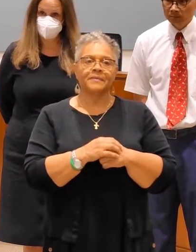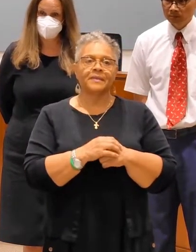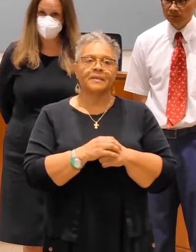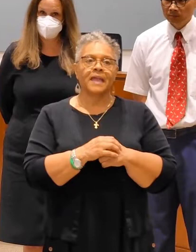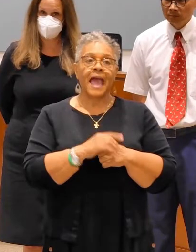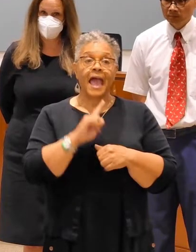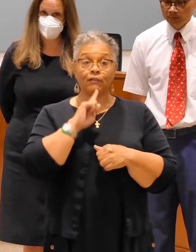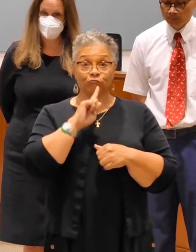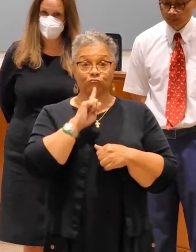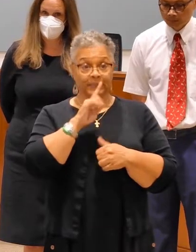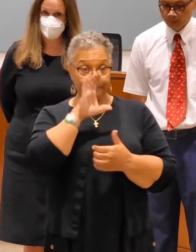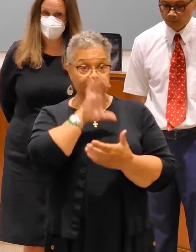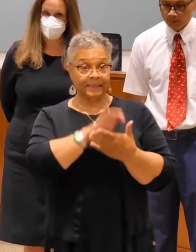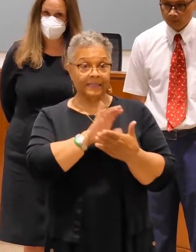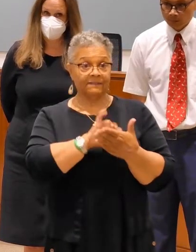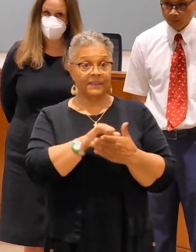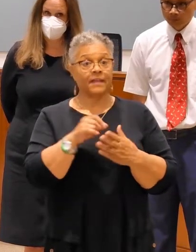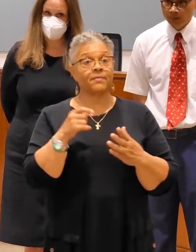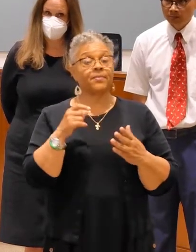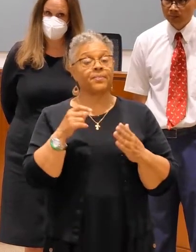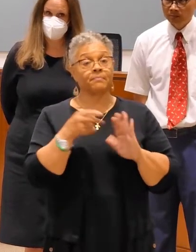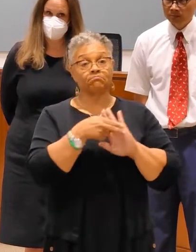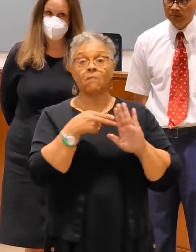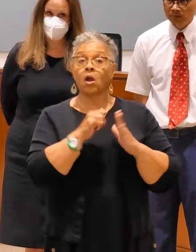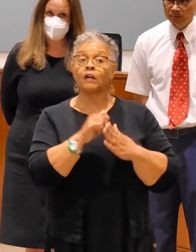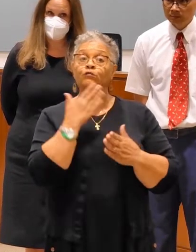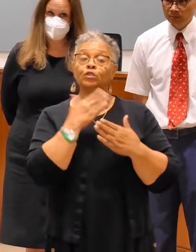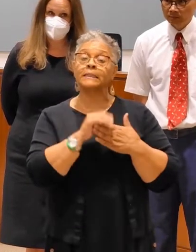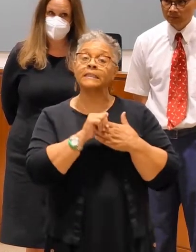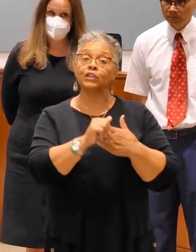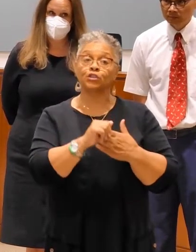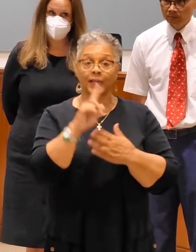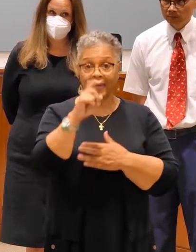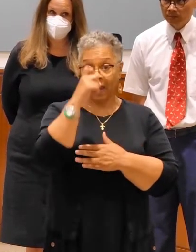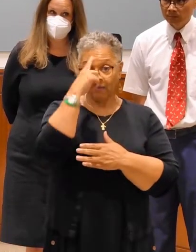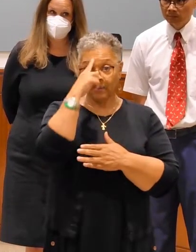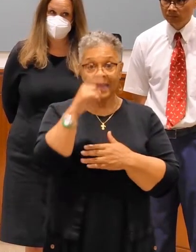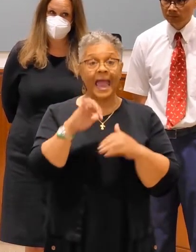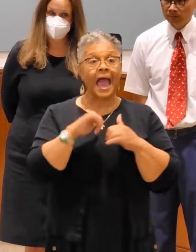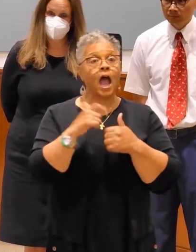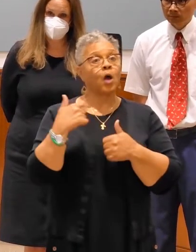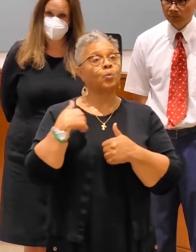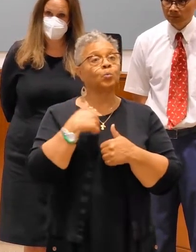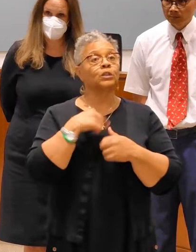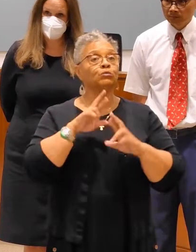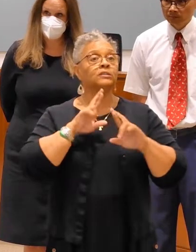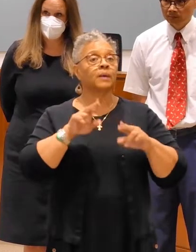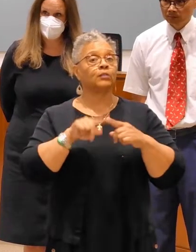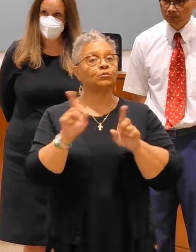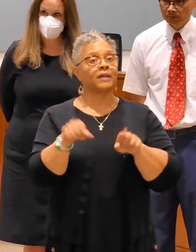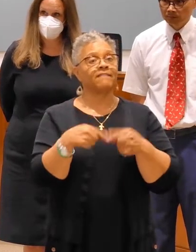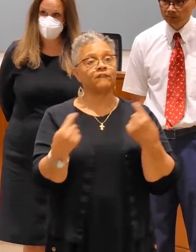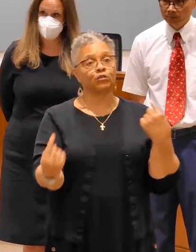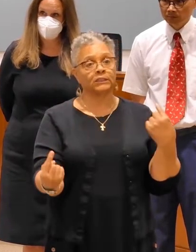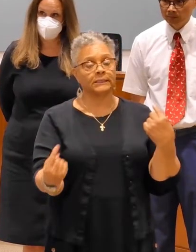firmly believe that the mark of good leadership and good government is how we respond to adversity.